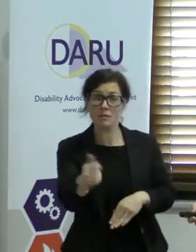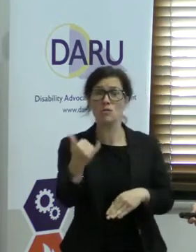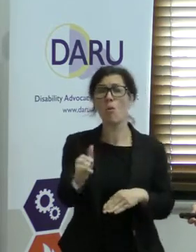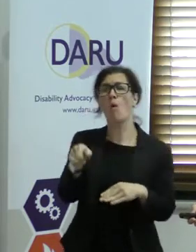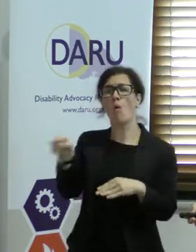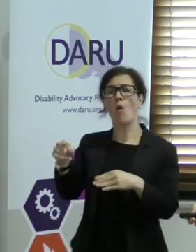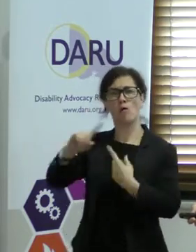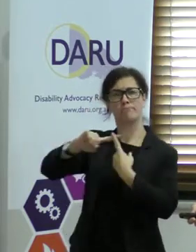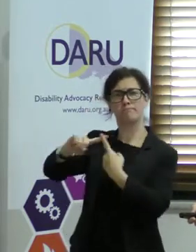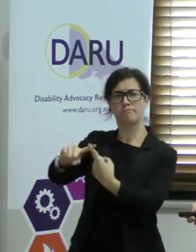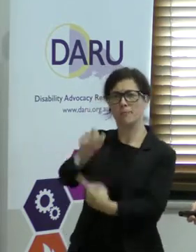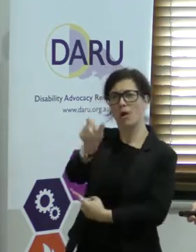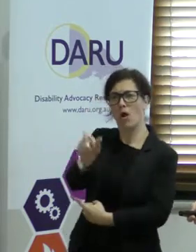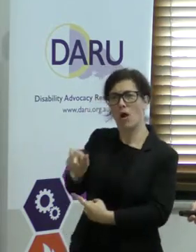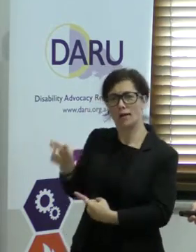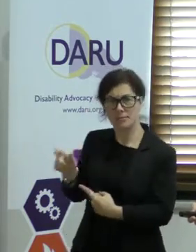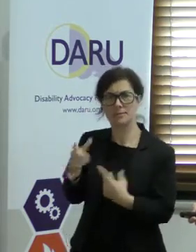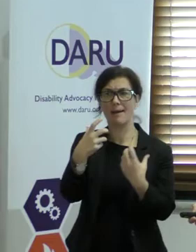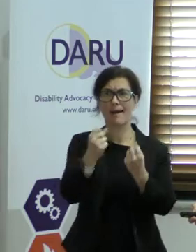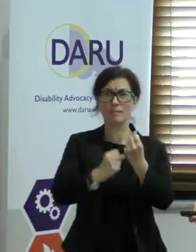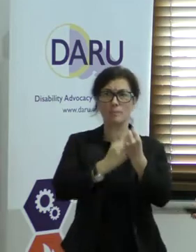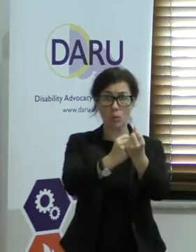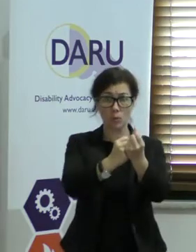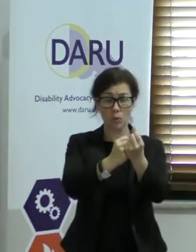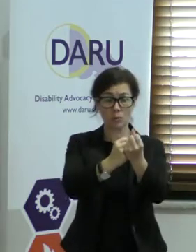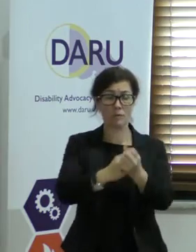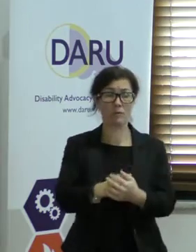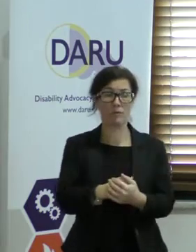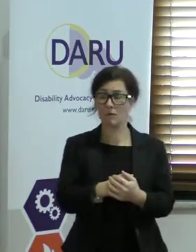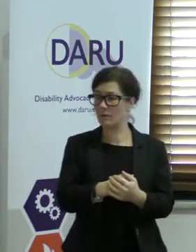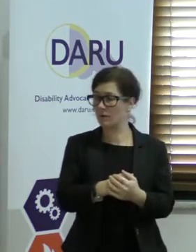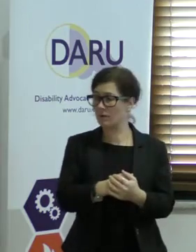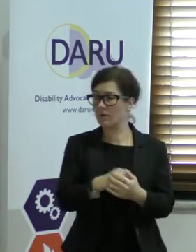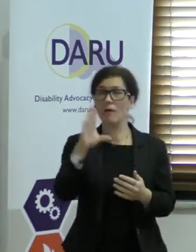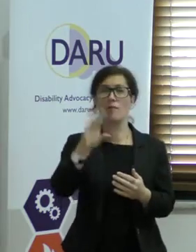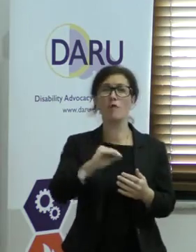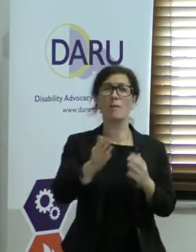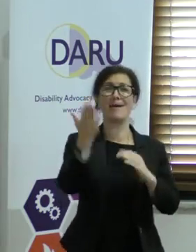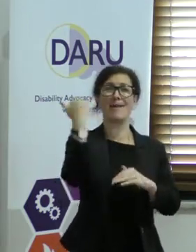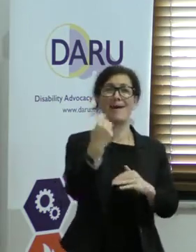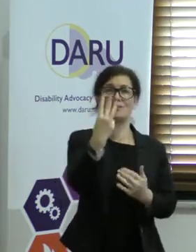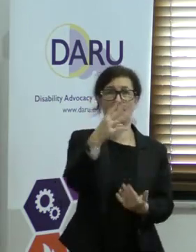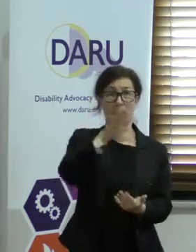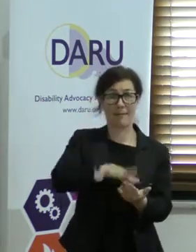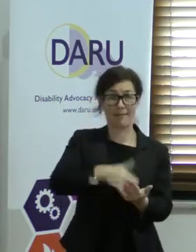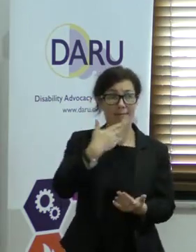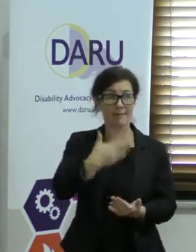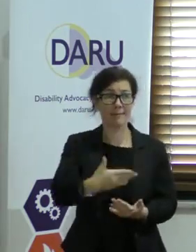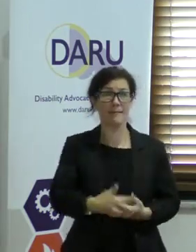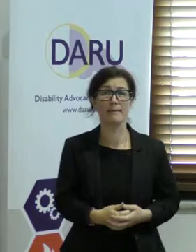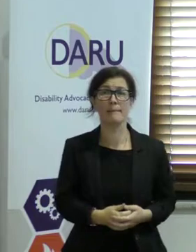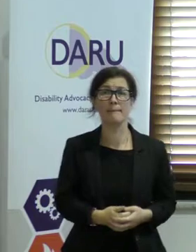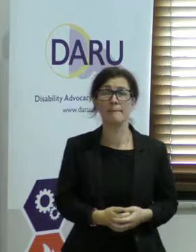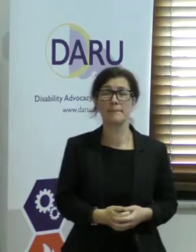older clients that you've been supporting from the last quarter. Yeah.